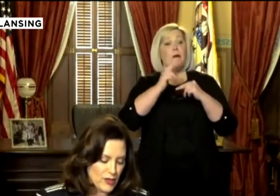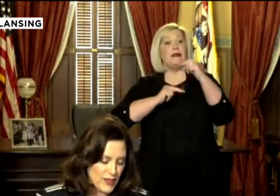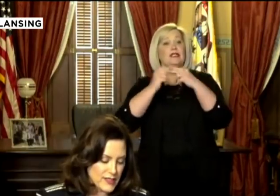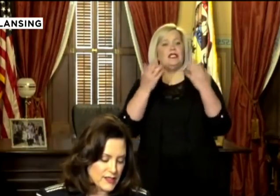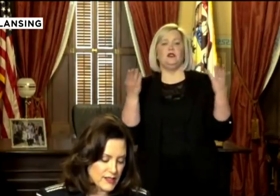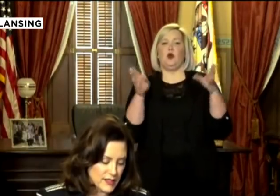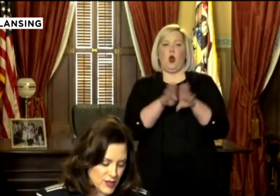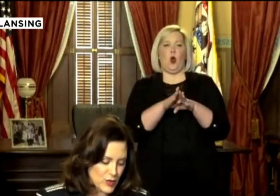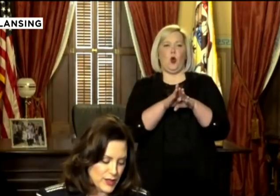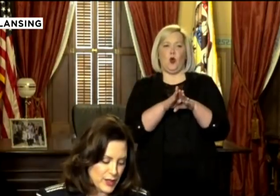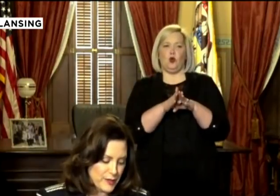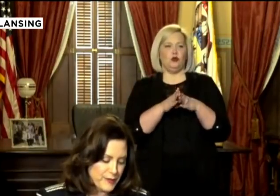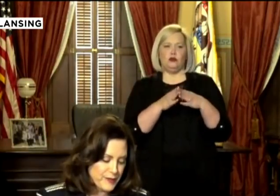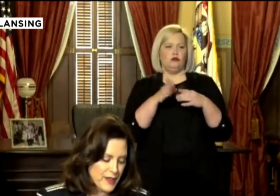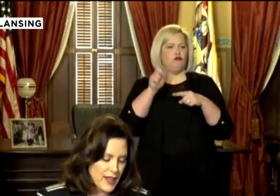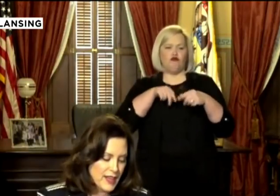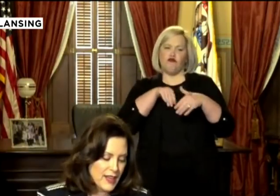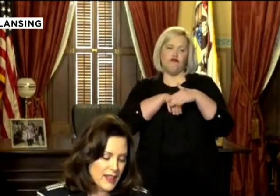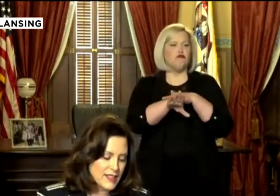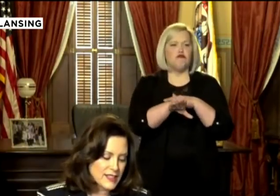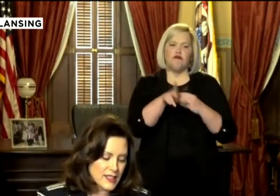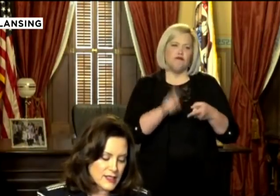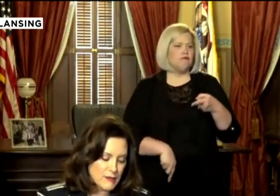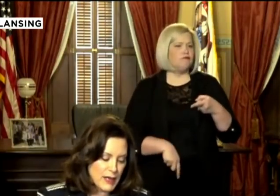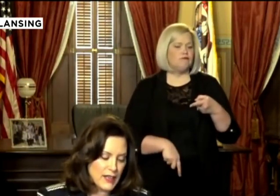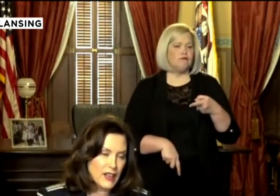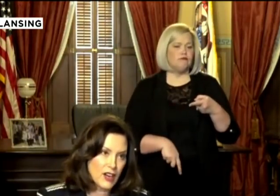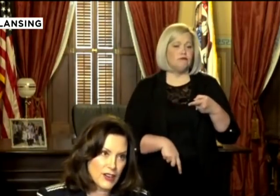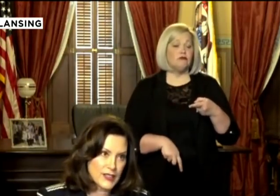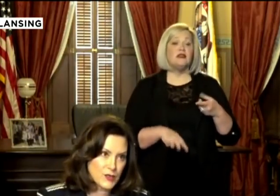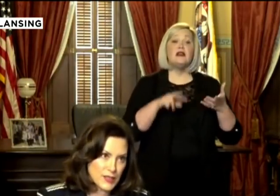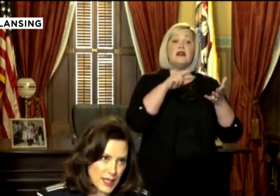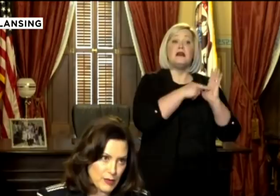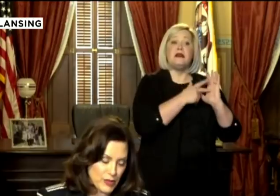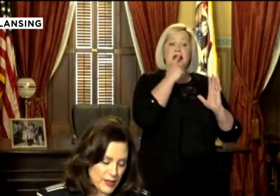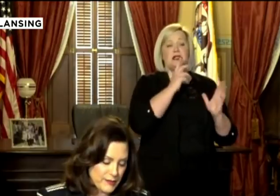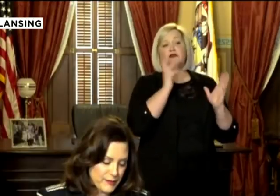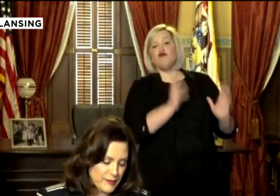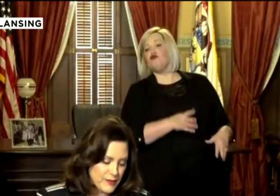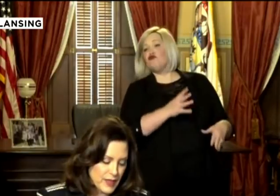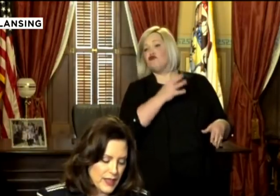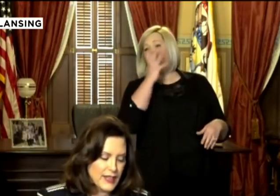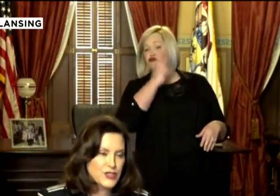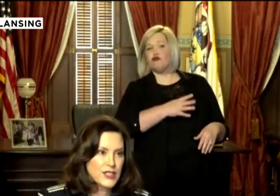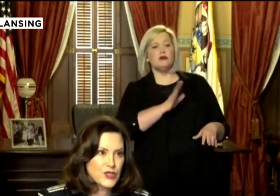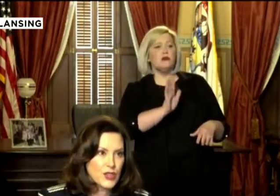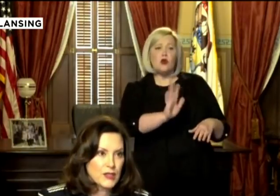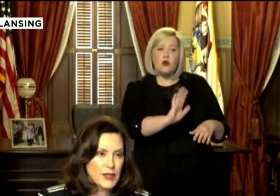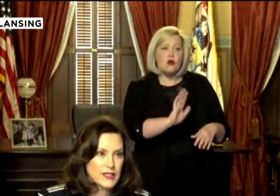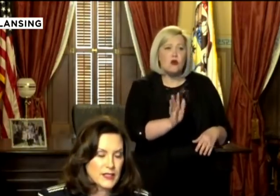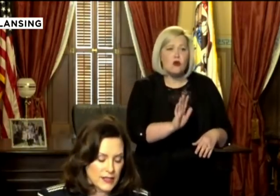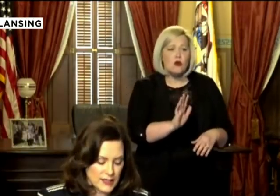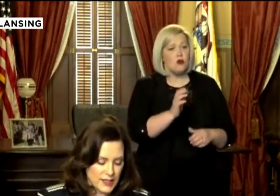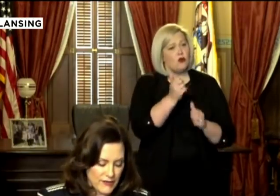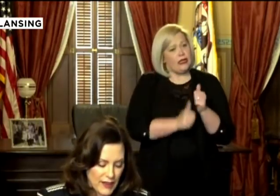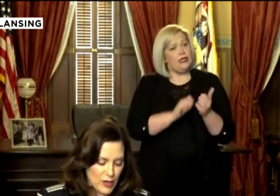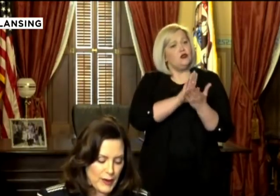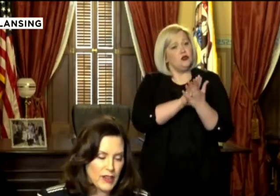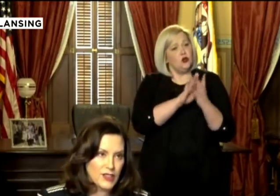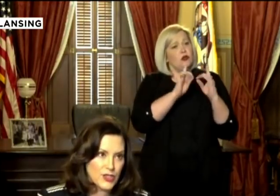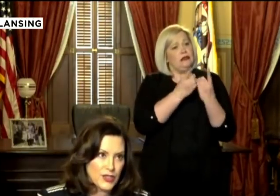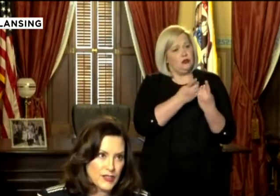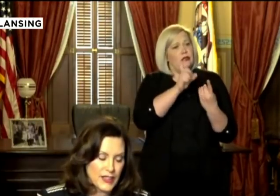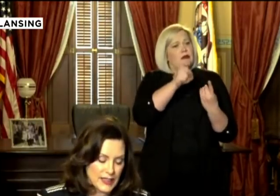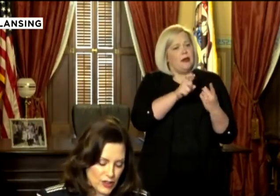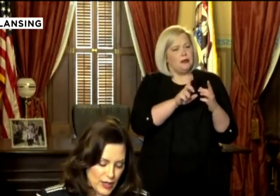for the remainder of this school year. This doesn't mean our kids will stop learning. Each district must